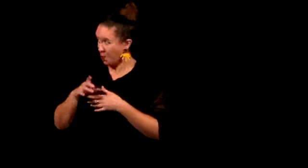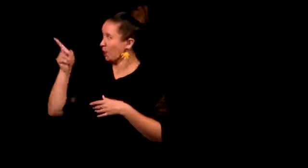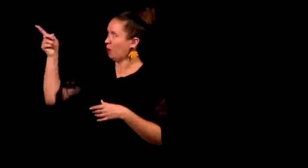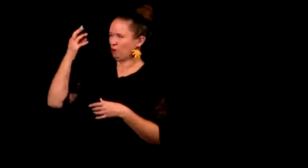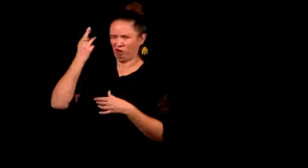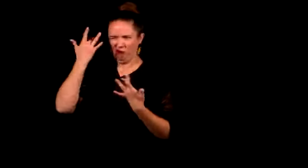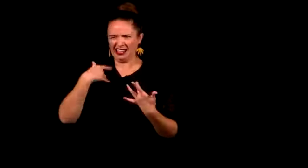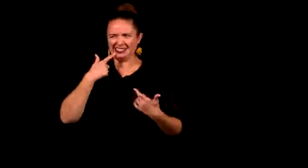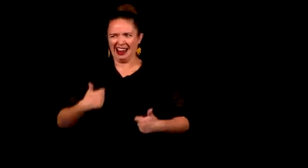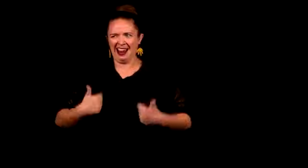All right, so